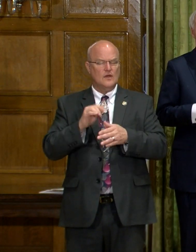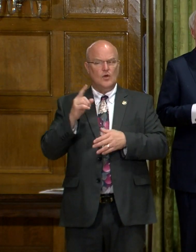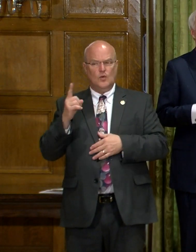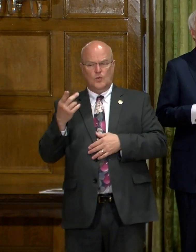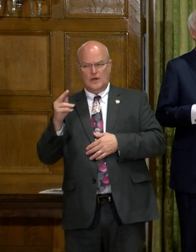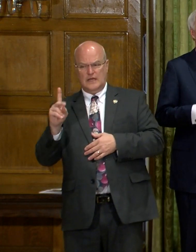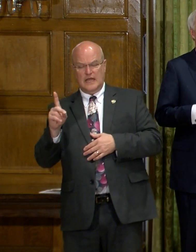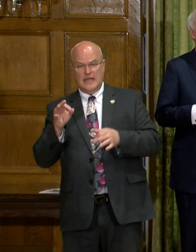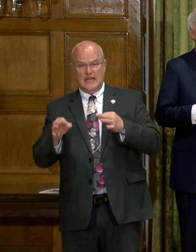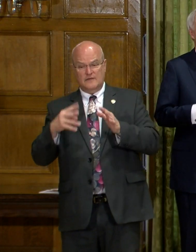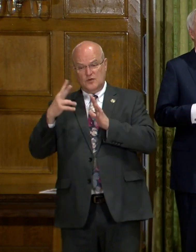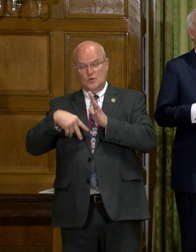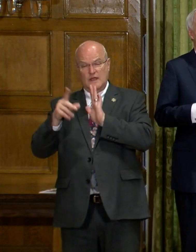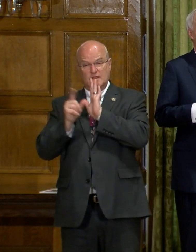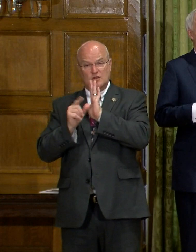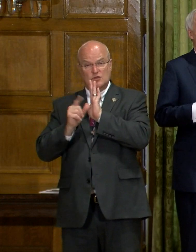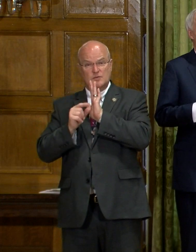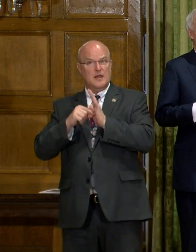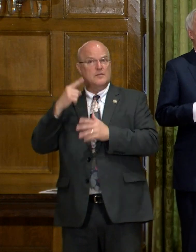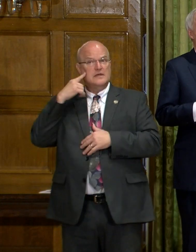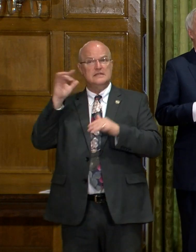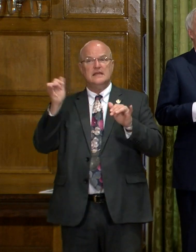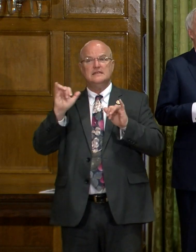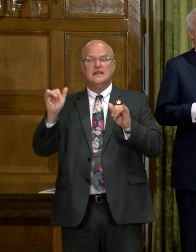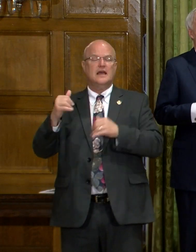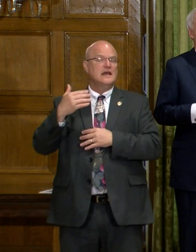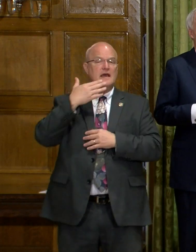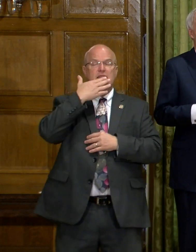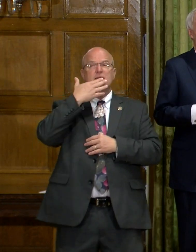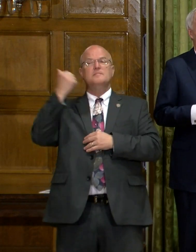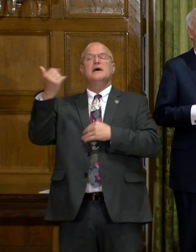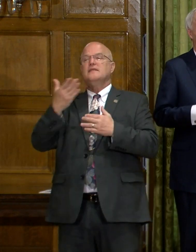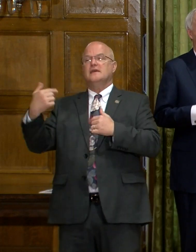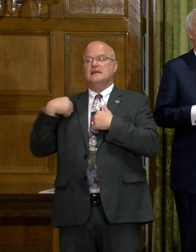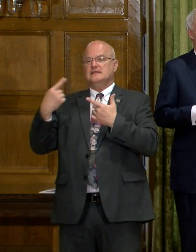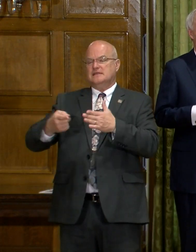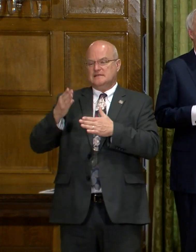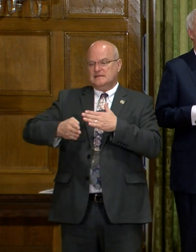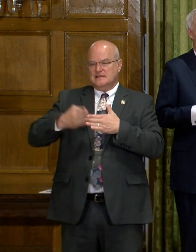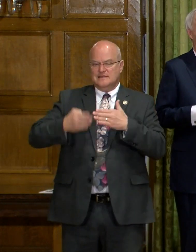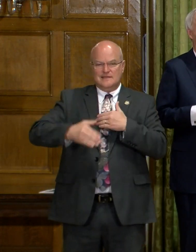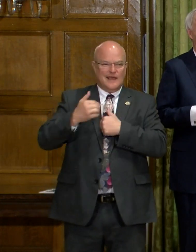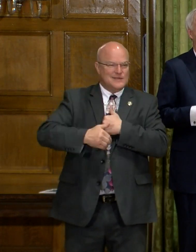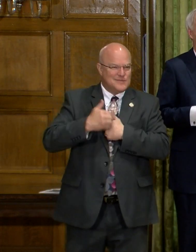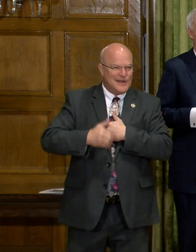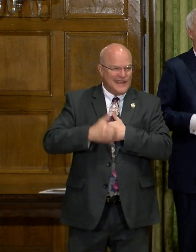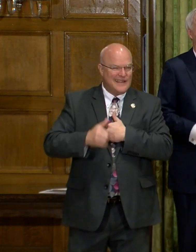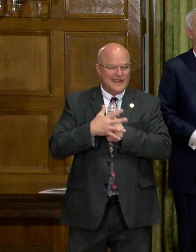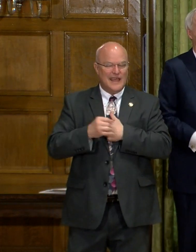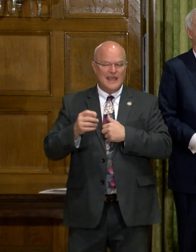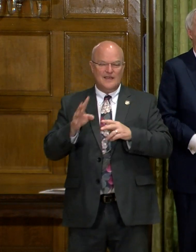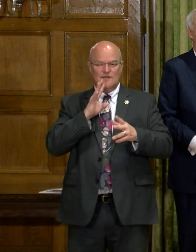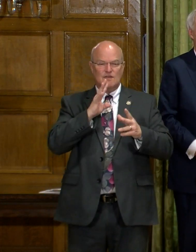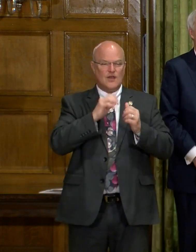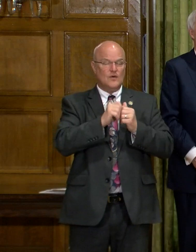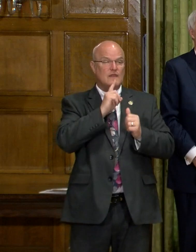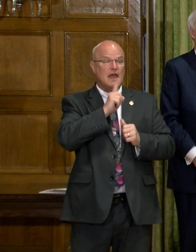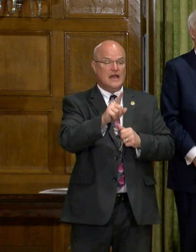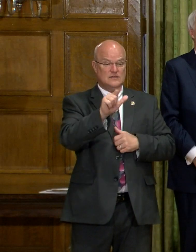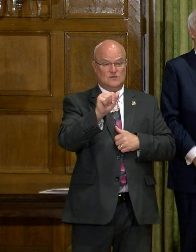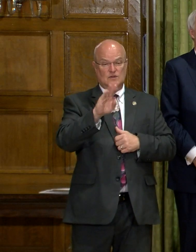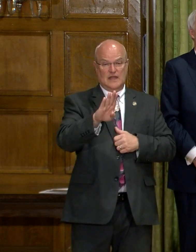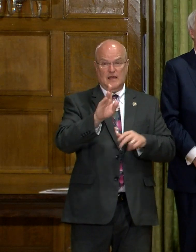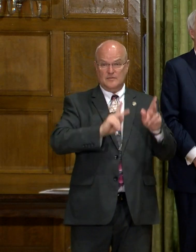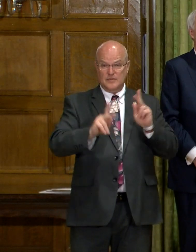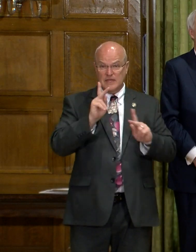one hand, if you read the newspaper, it sounds like the best thing since sliced bread. And if you talk to actual